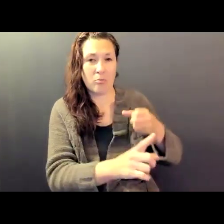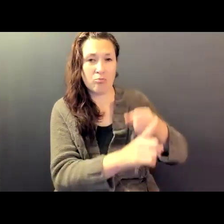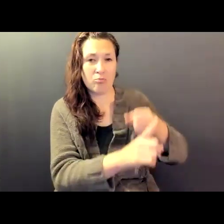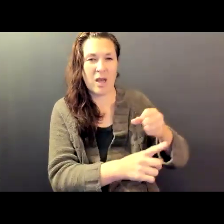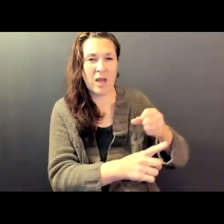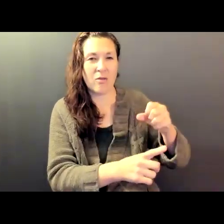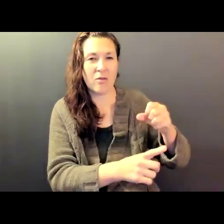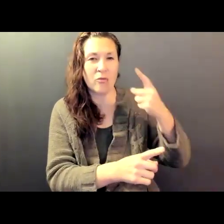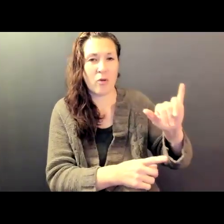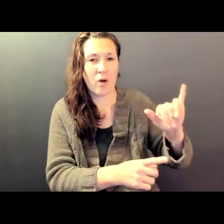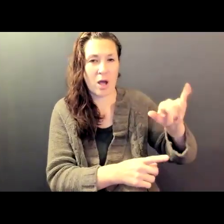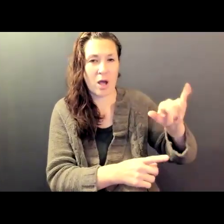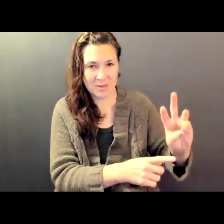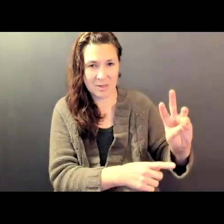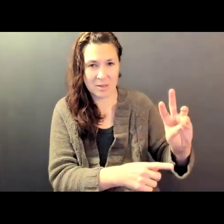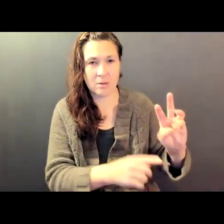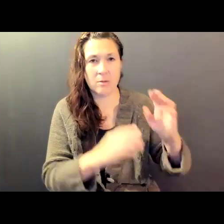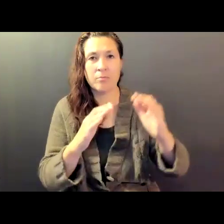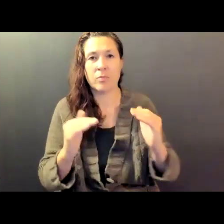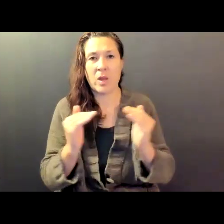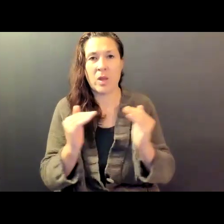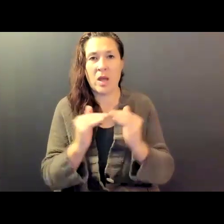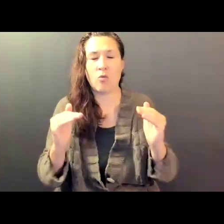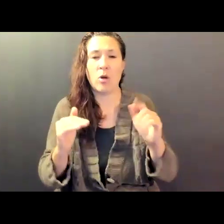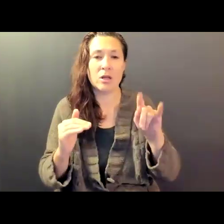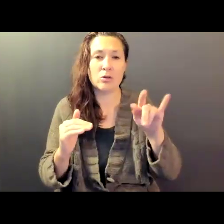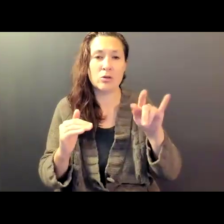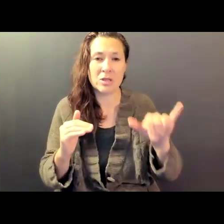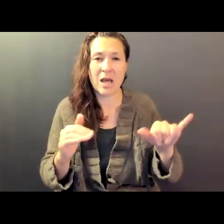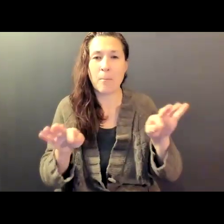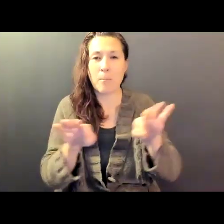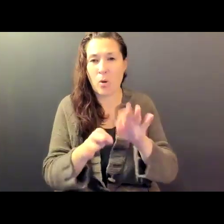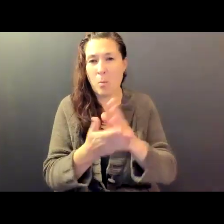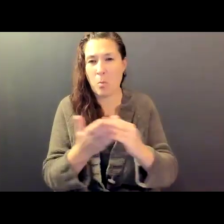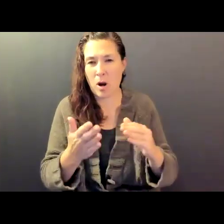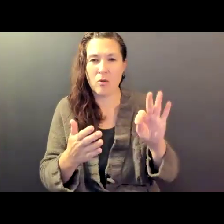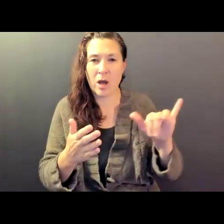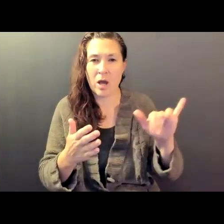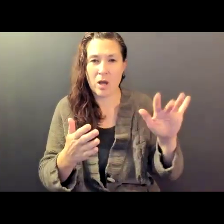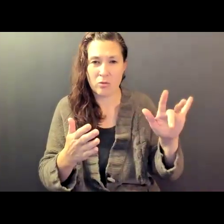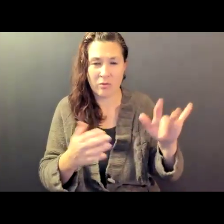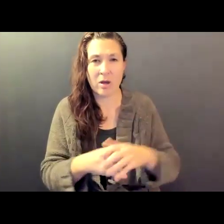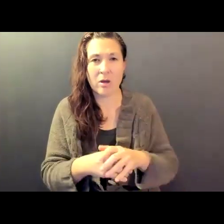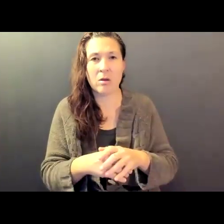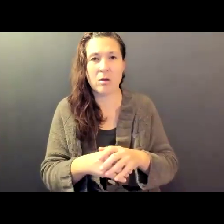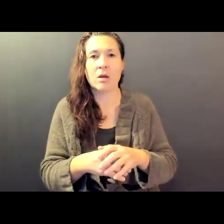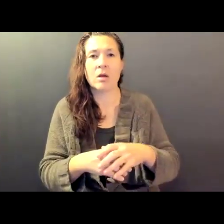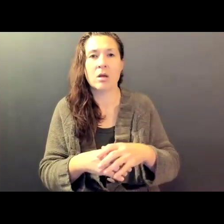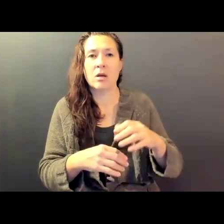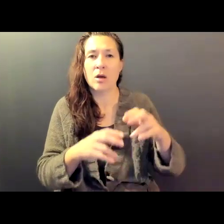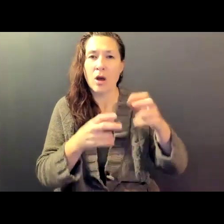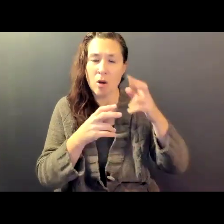Equitable literacy was also a key part of our FY25 budget, with a focus on high quality instructional materials,